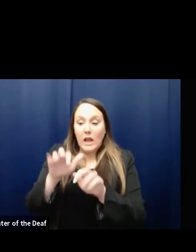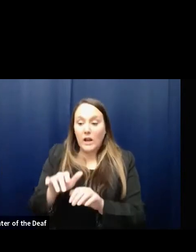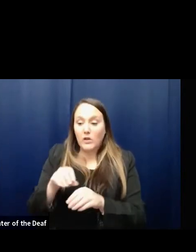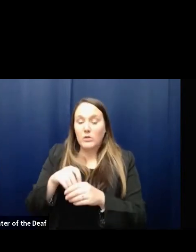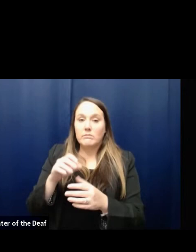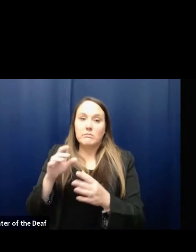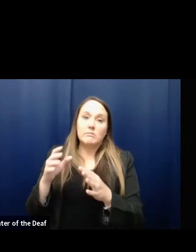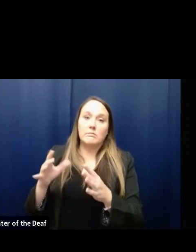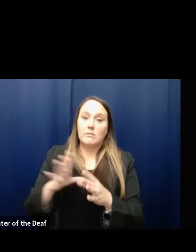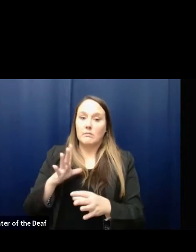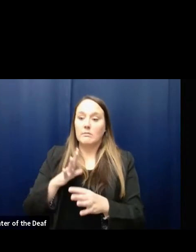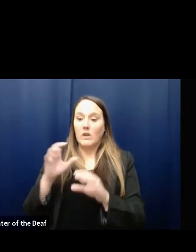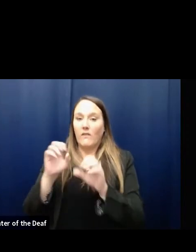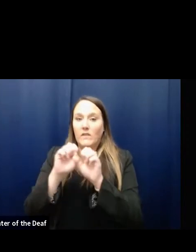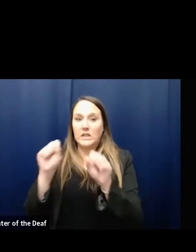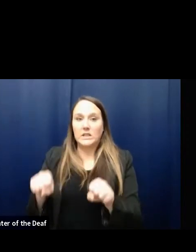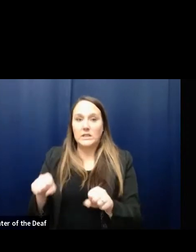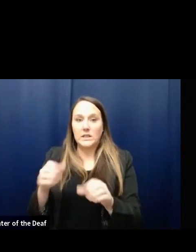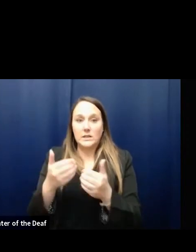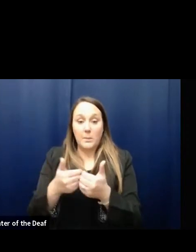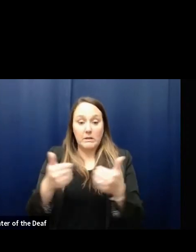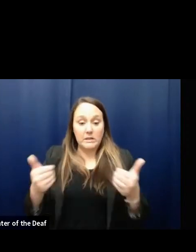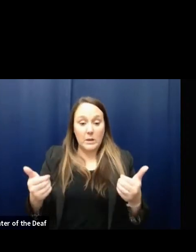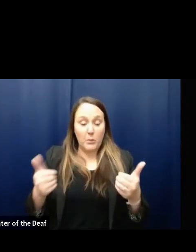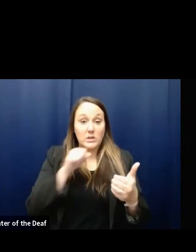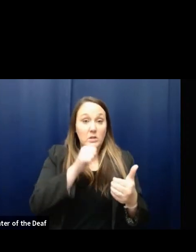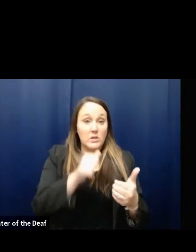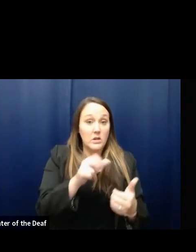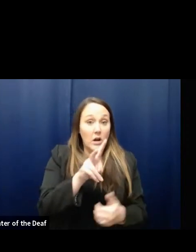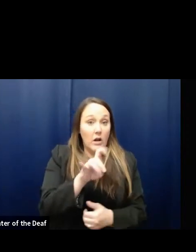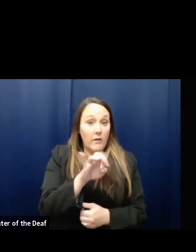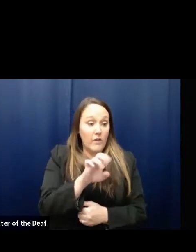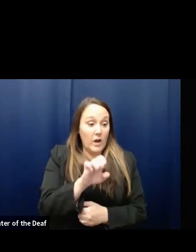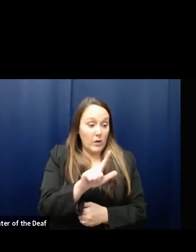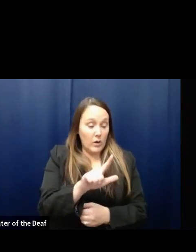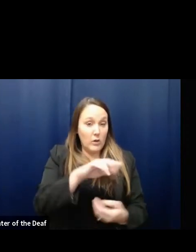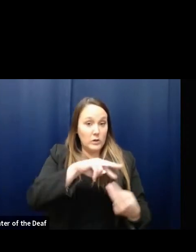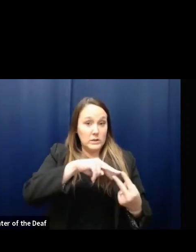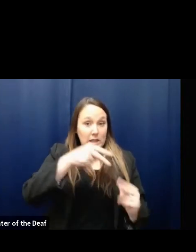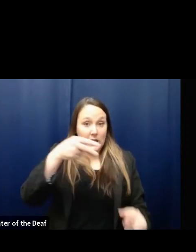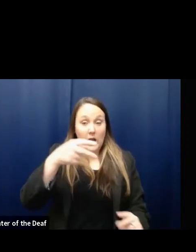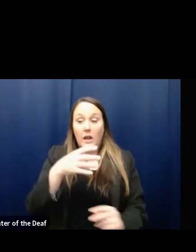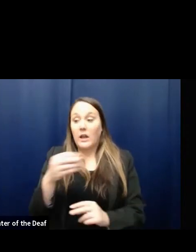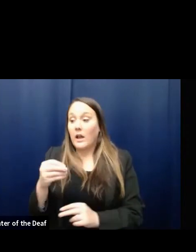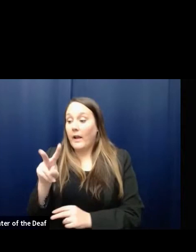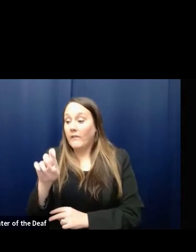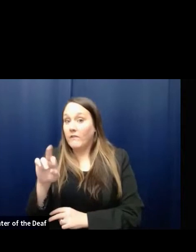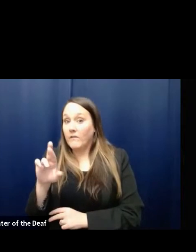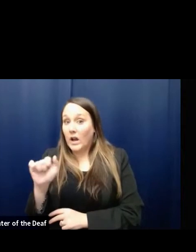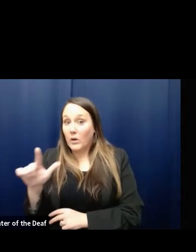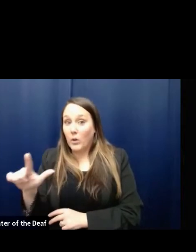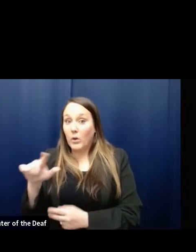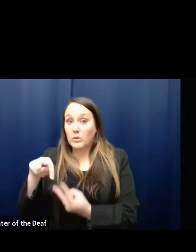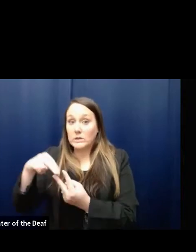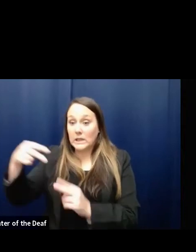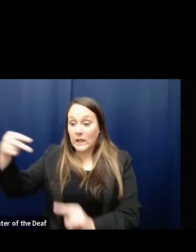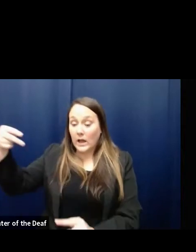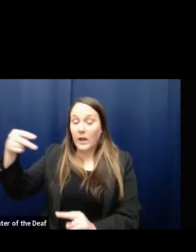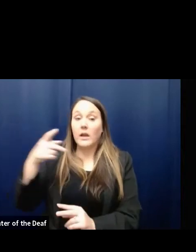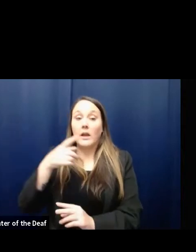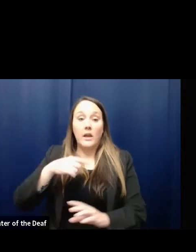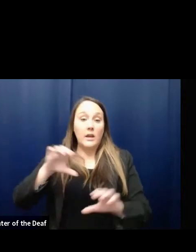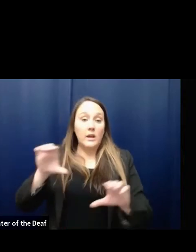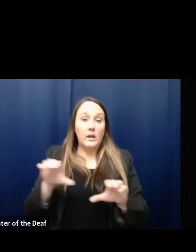then separates the non-viral DNA and the viral DNA. And they they do